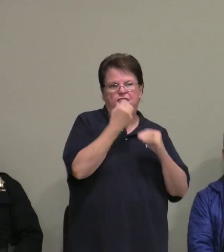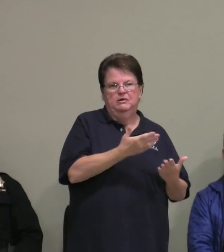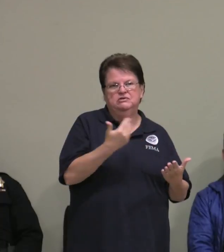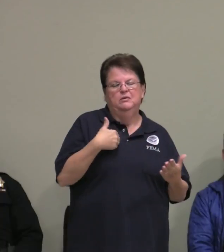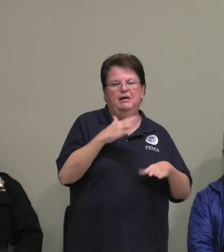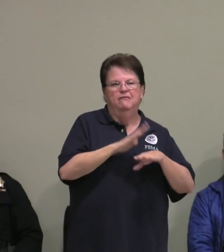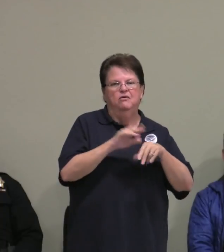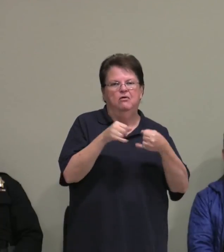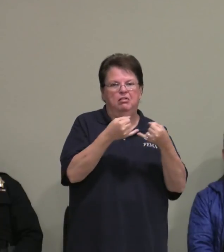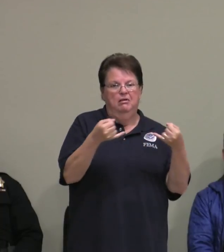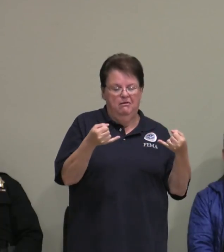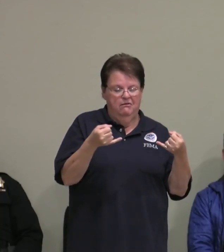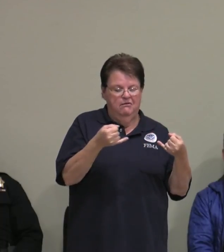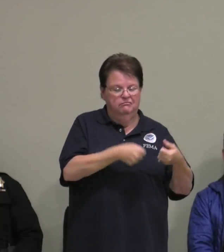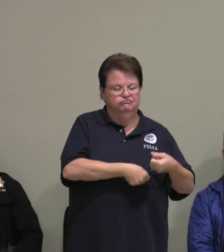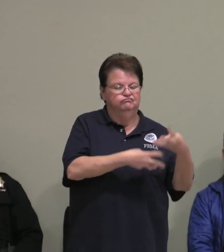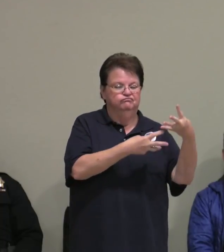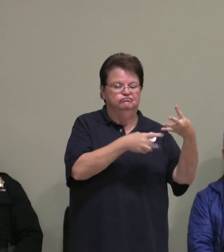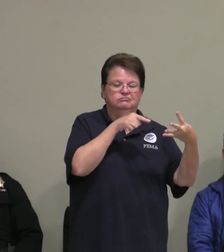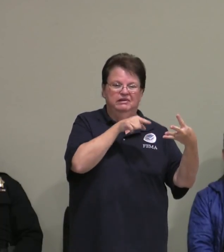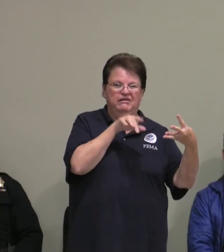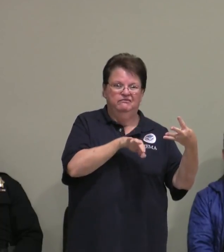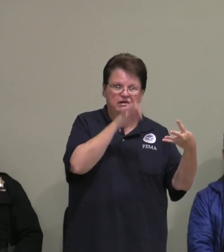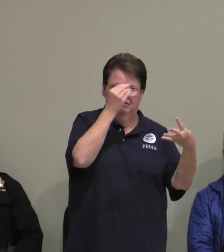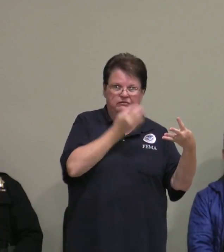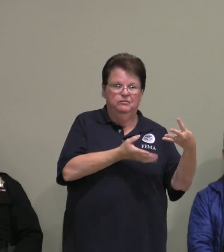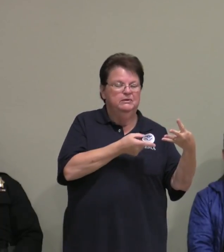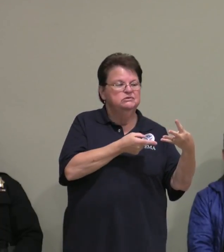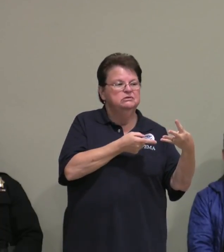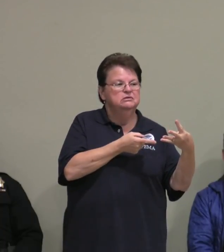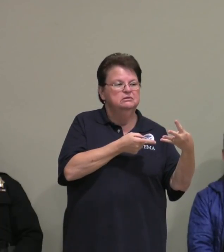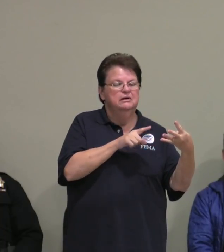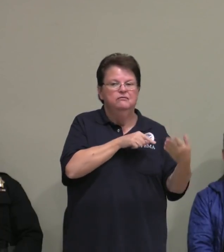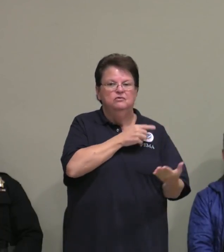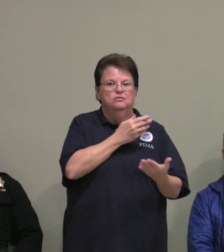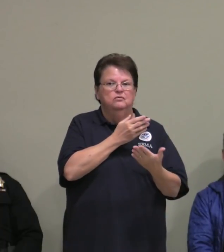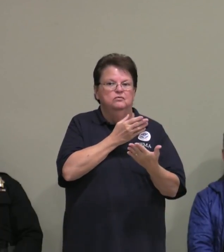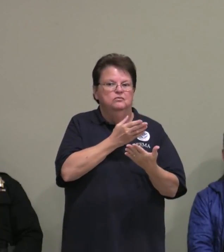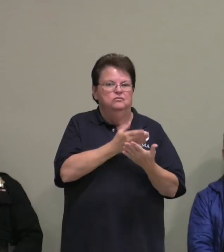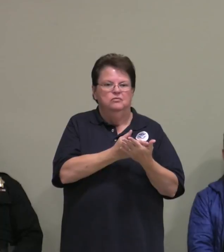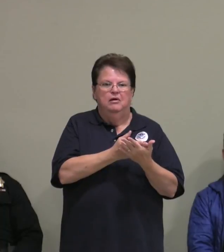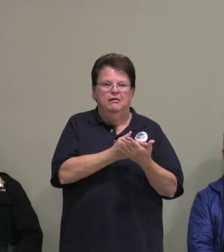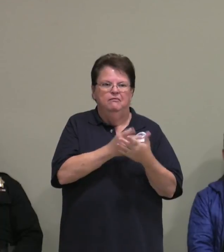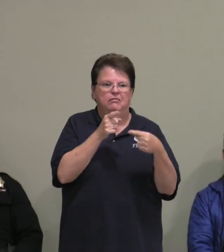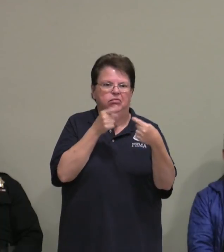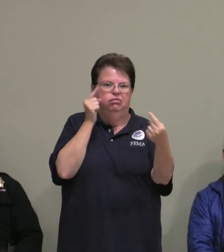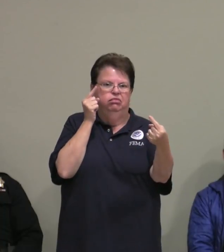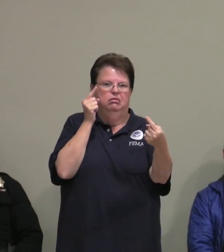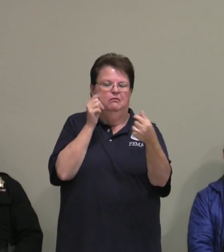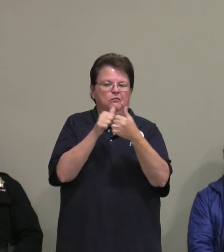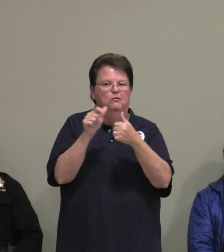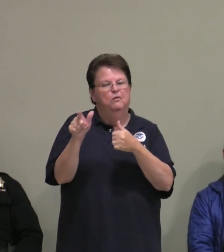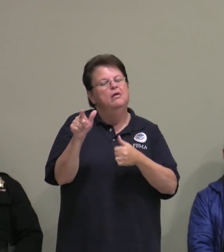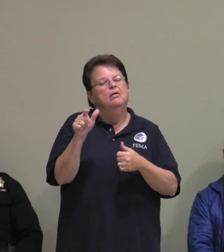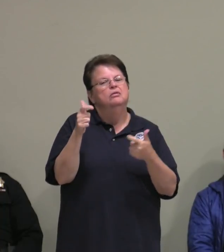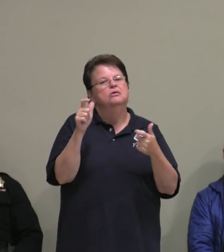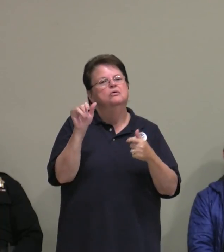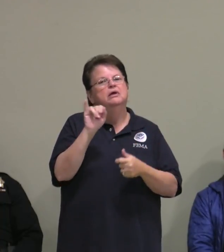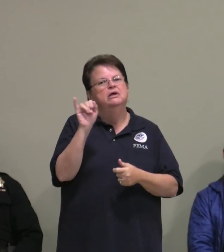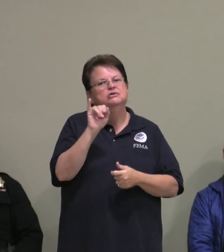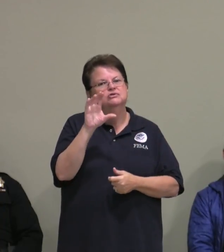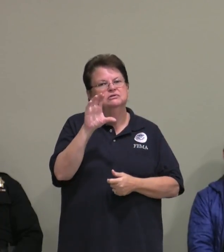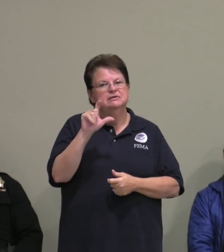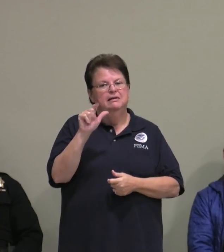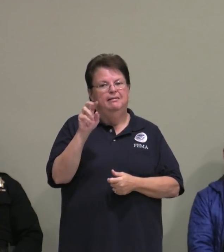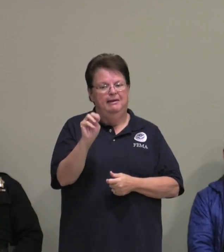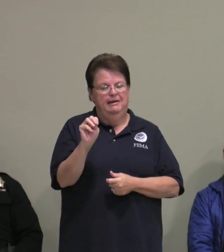we have online. And if you arrive at an impasse with your insurance case and your claim, then